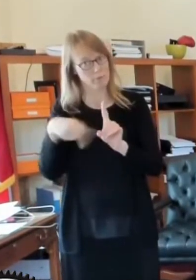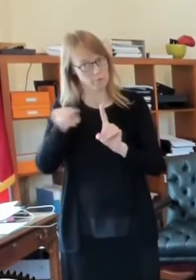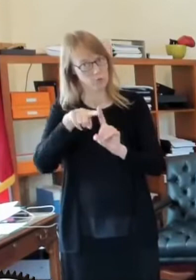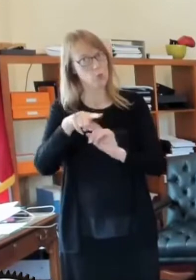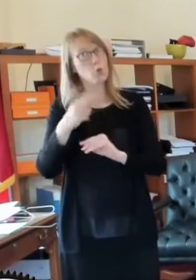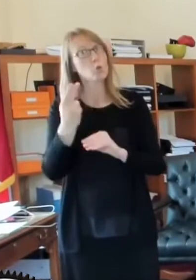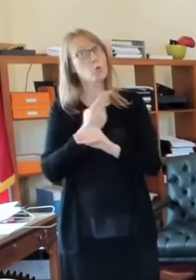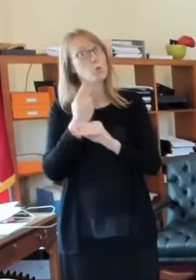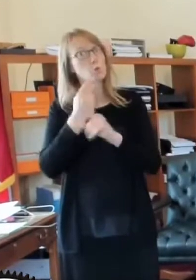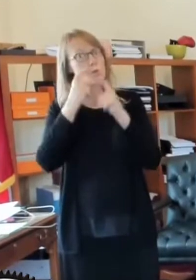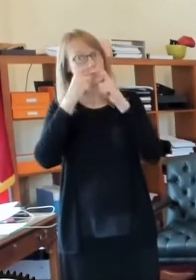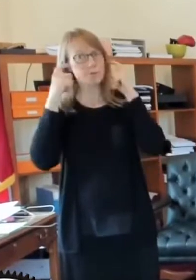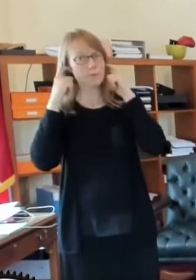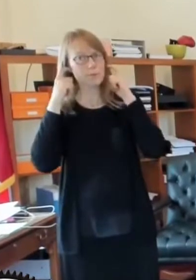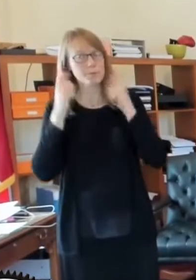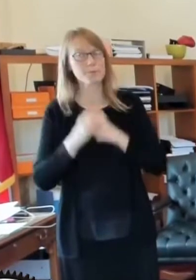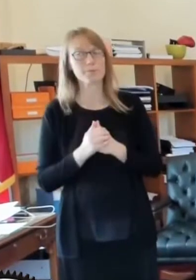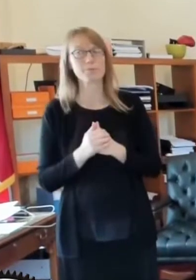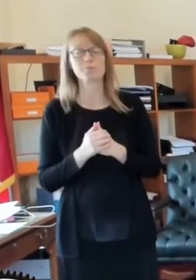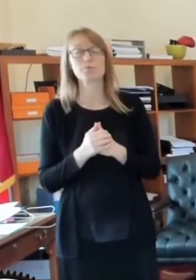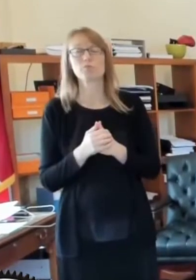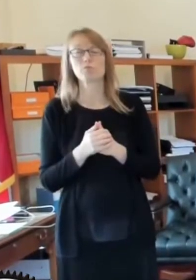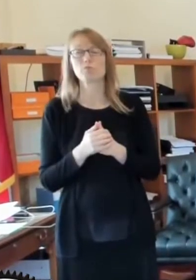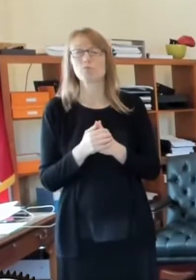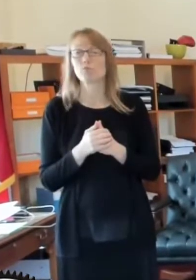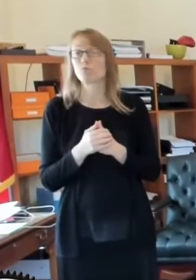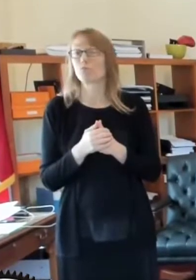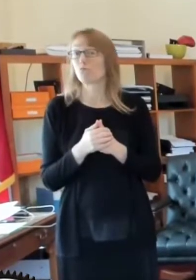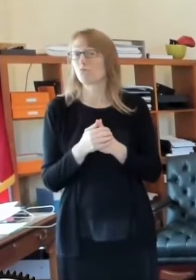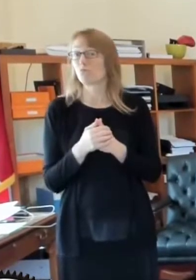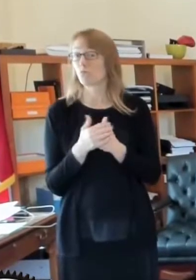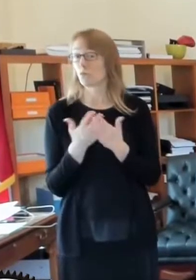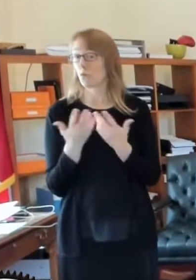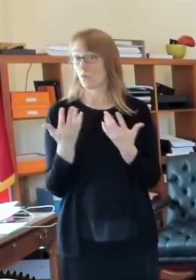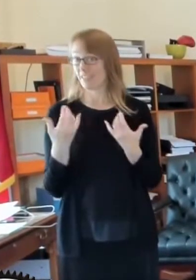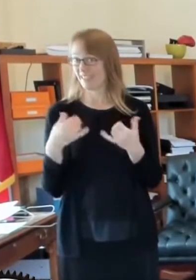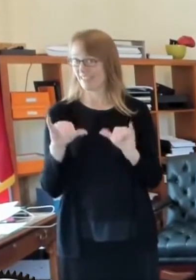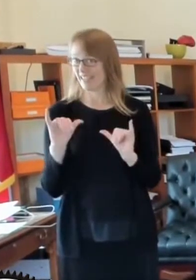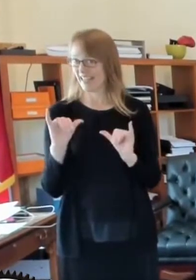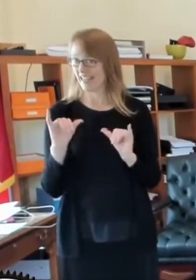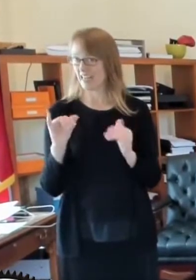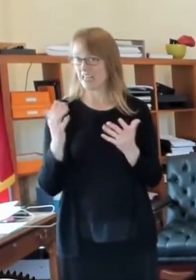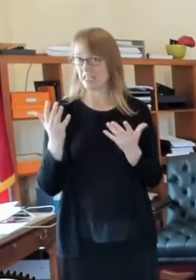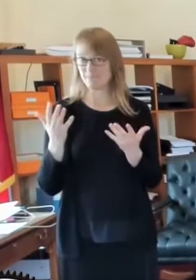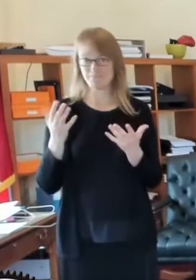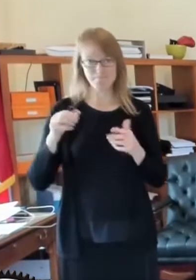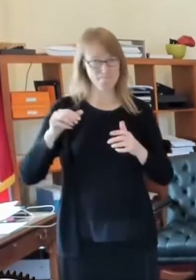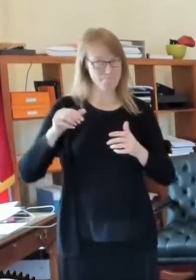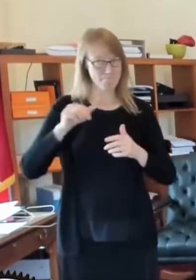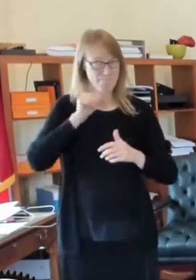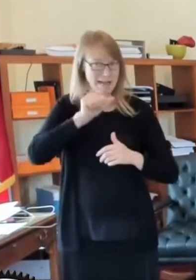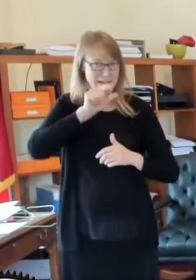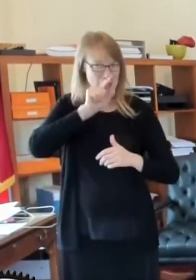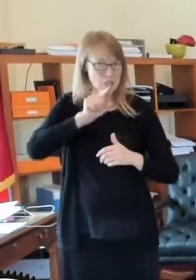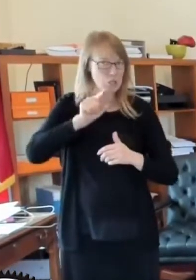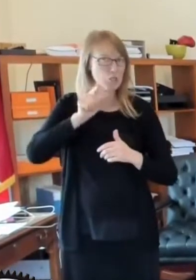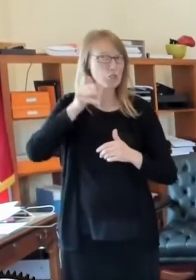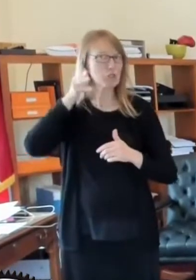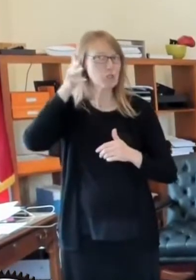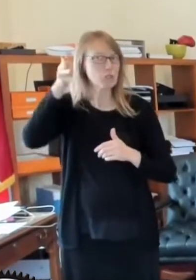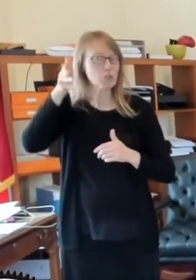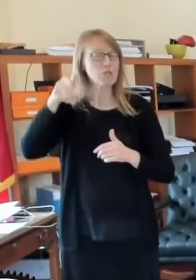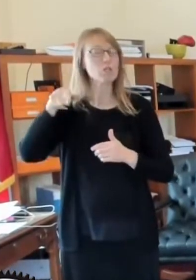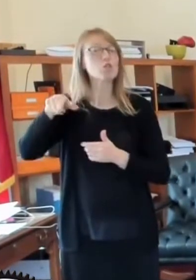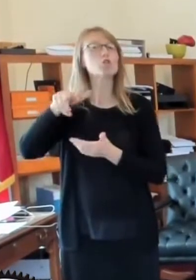Pending is, of course, what's going to happen with schools, and I think we're going to hear more about that next